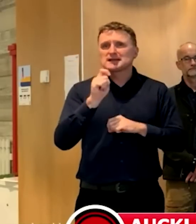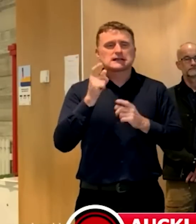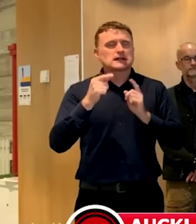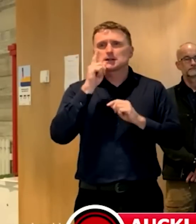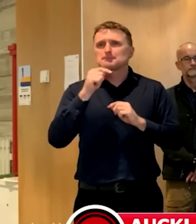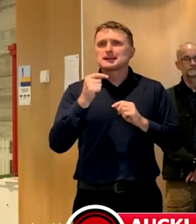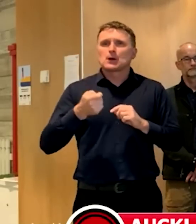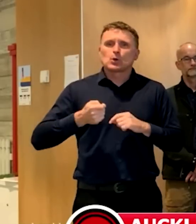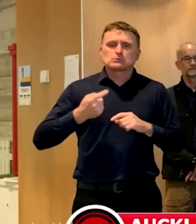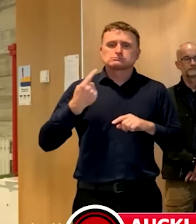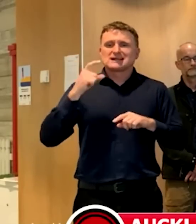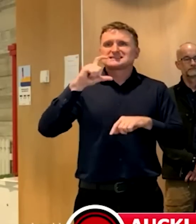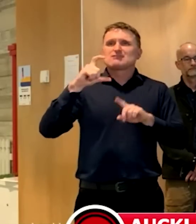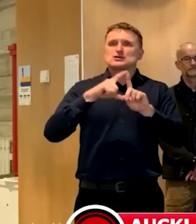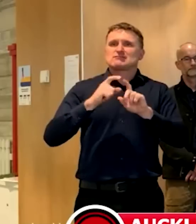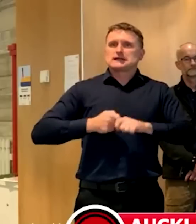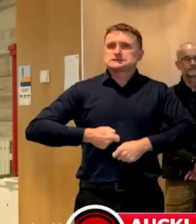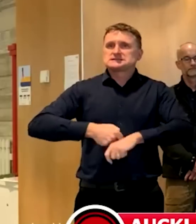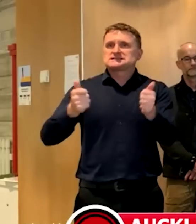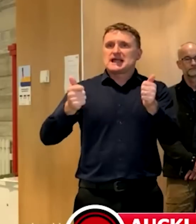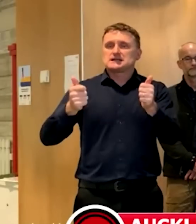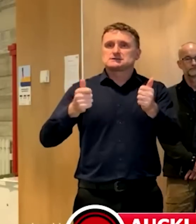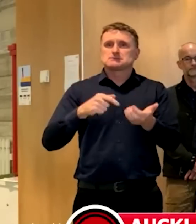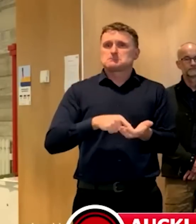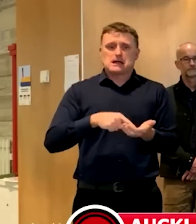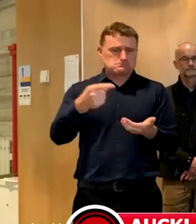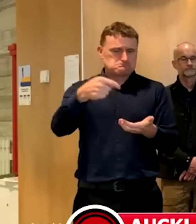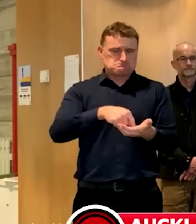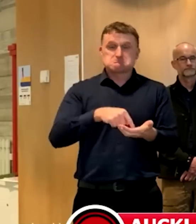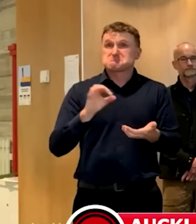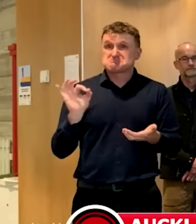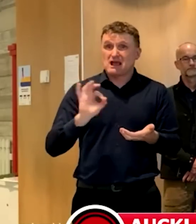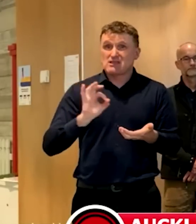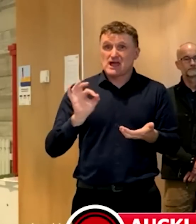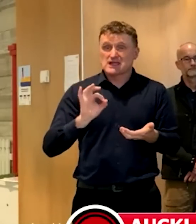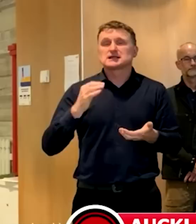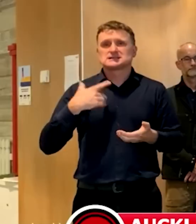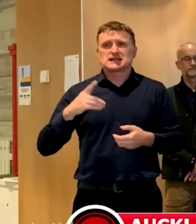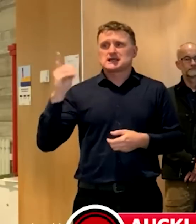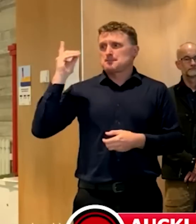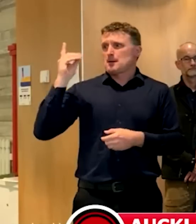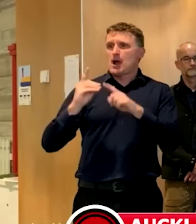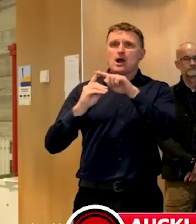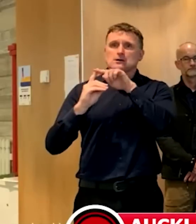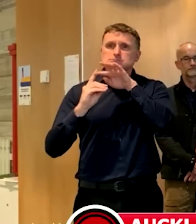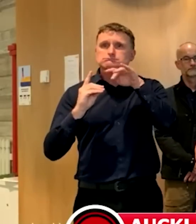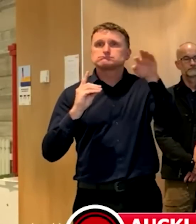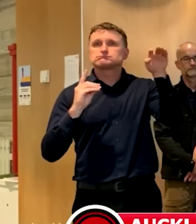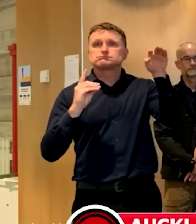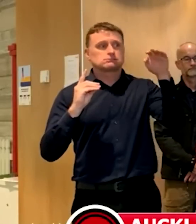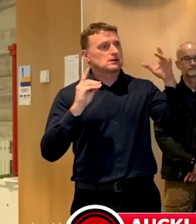those alerts. The way that they work is, obviously you have to have a phone within reception of a cell phone tower. There is a